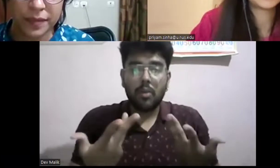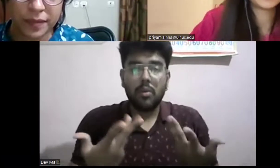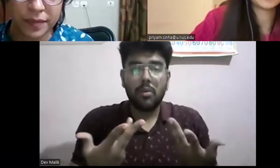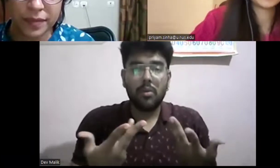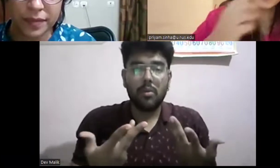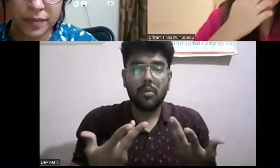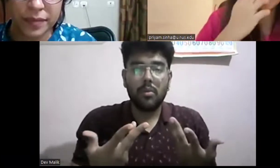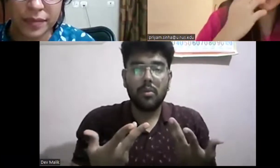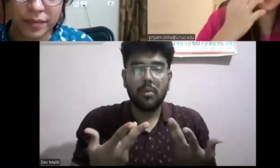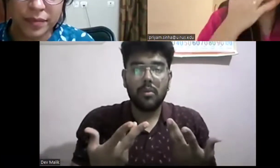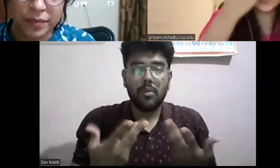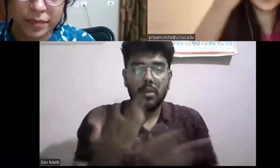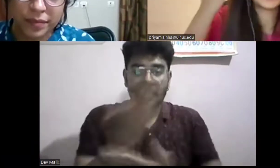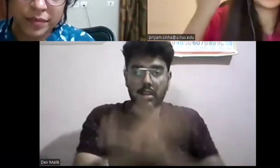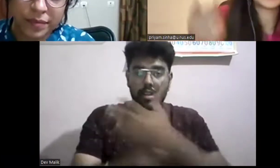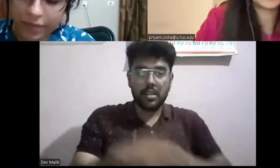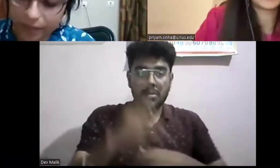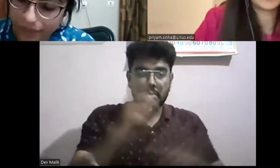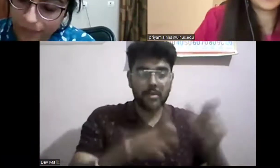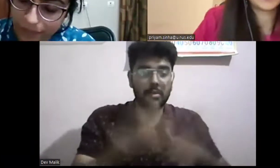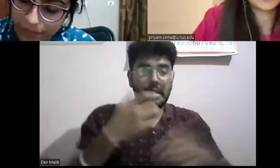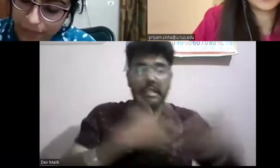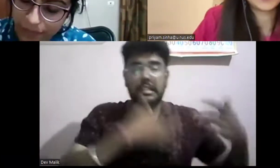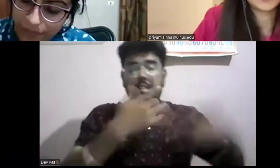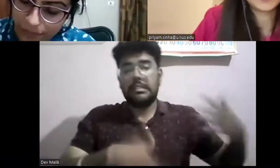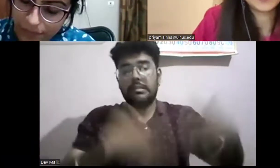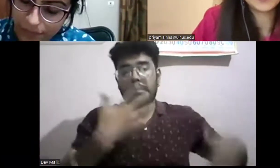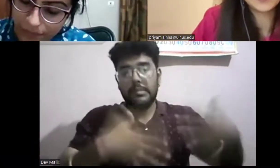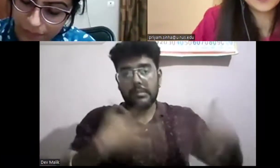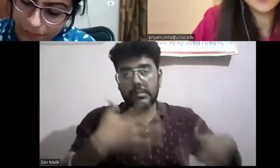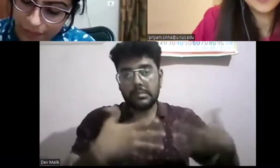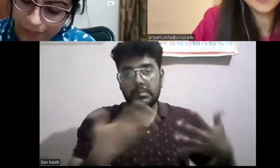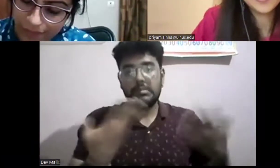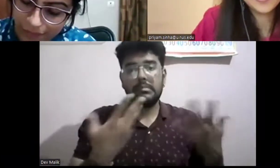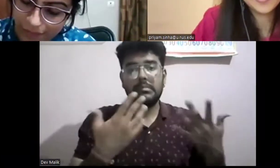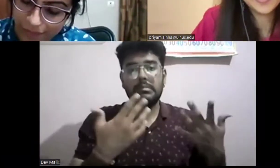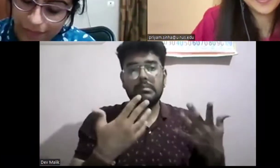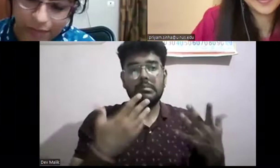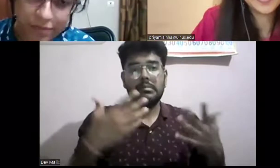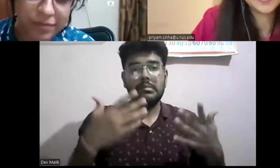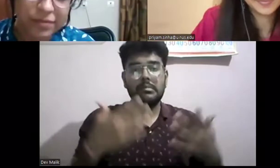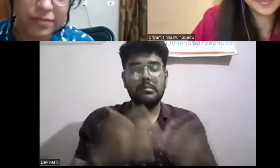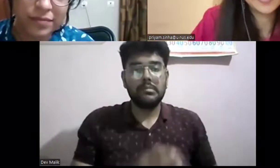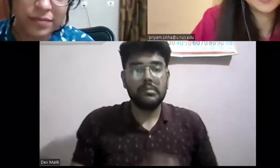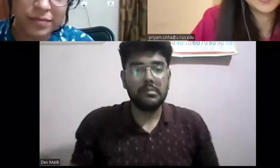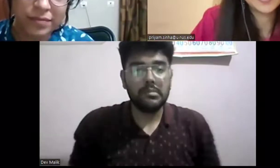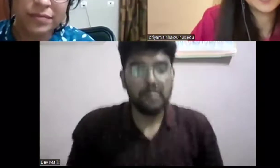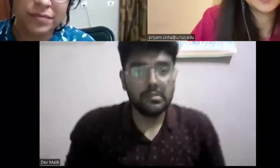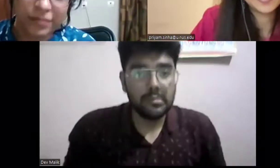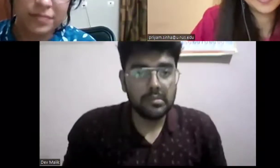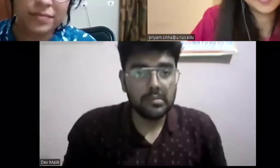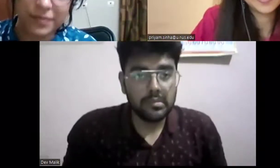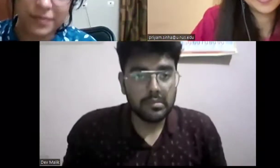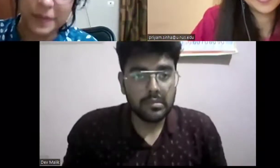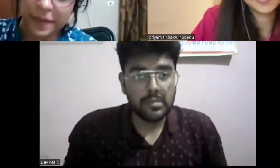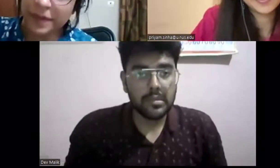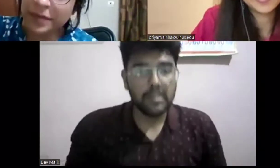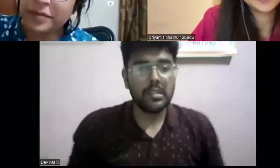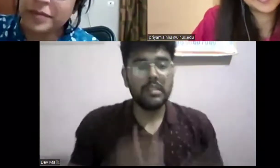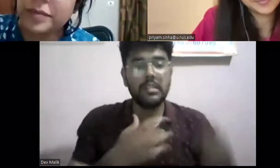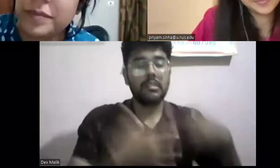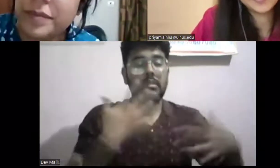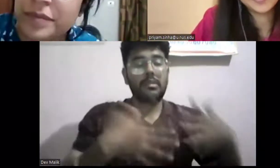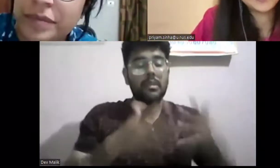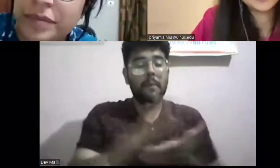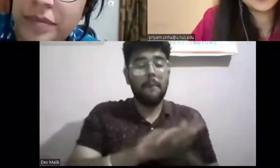a disabled individual suffers, suffers from even from the lack of basic